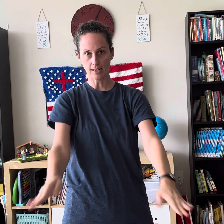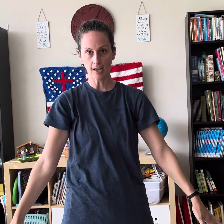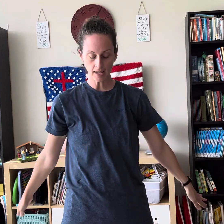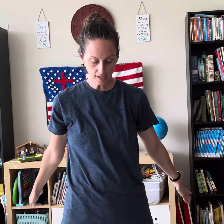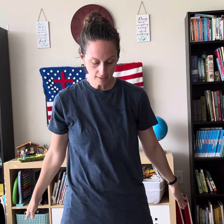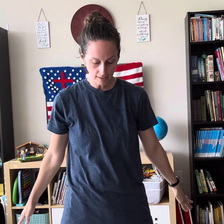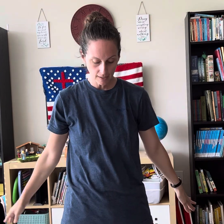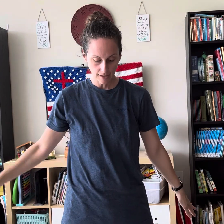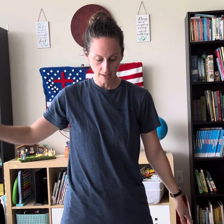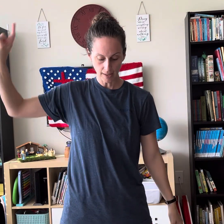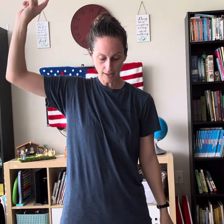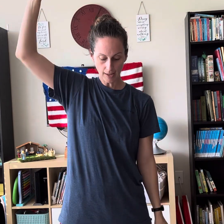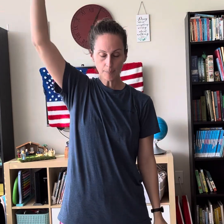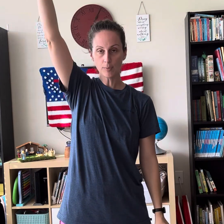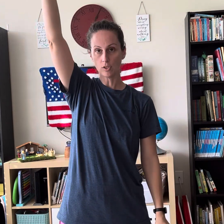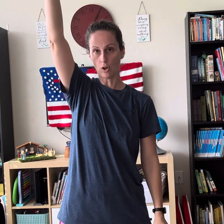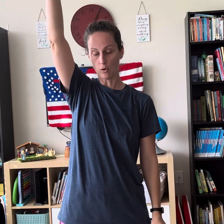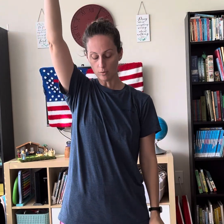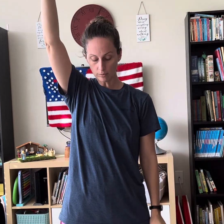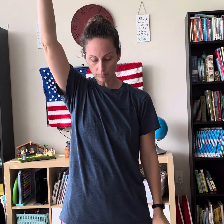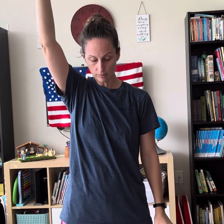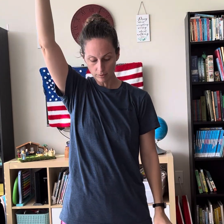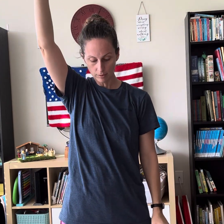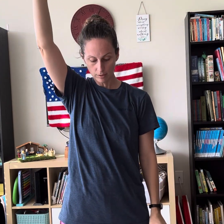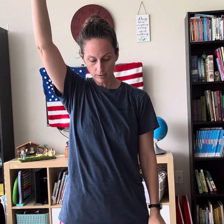sine ipso